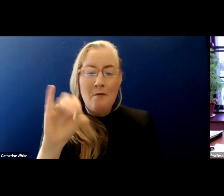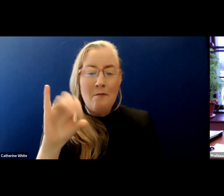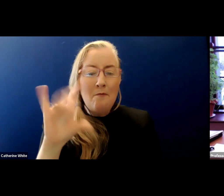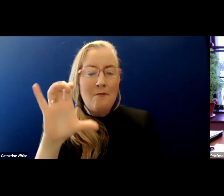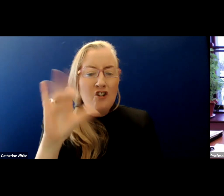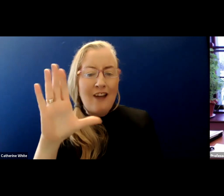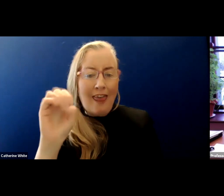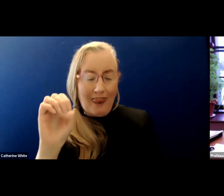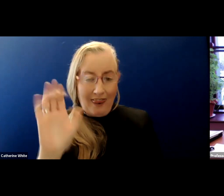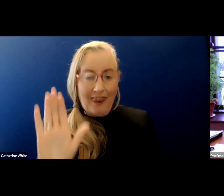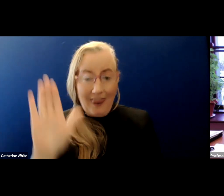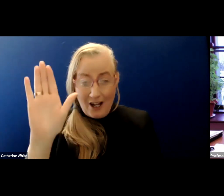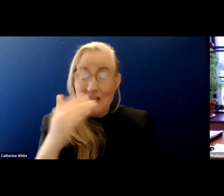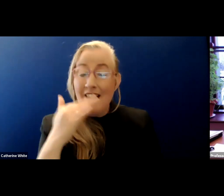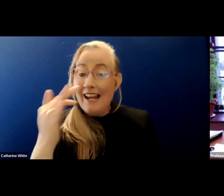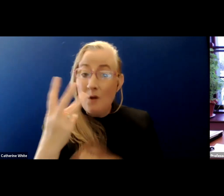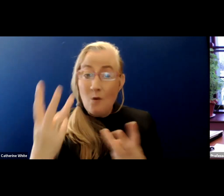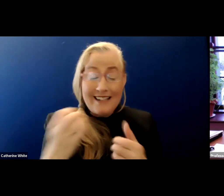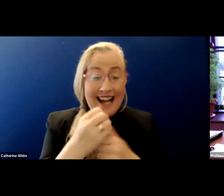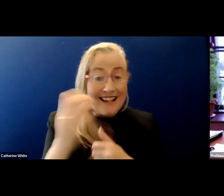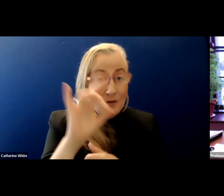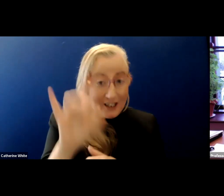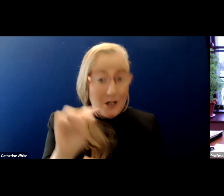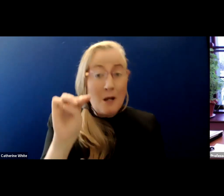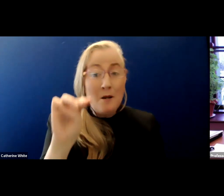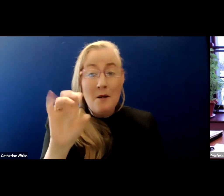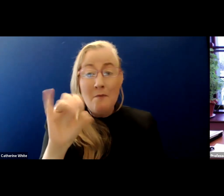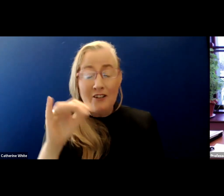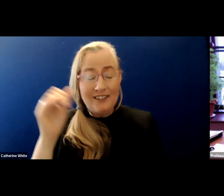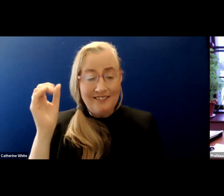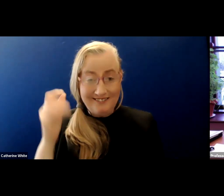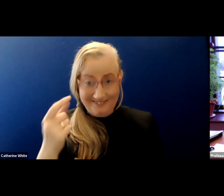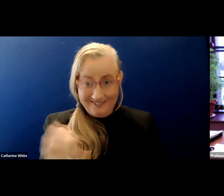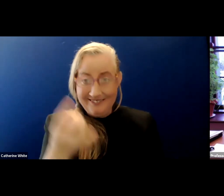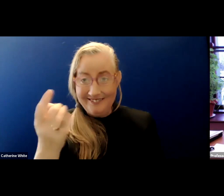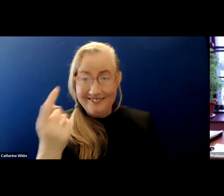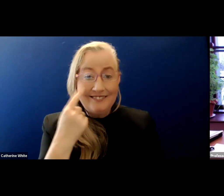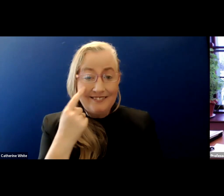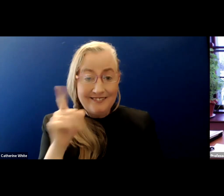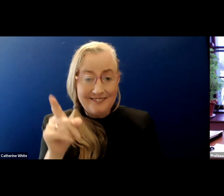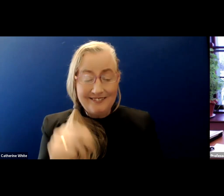ask a question, please go ahead. So Michelle, go ahead there, please.